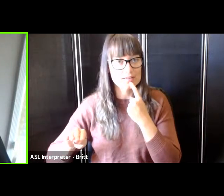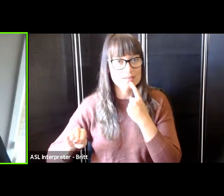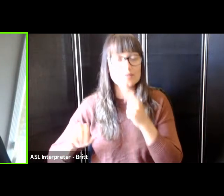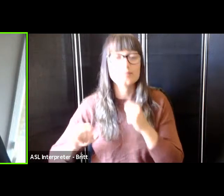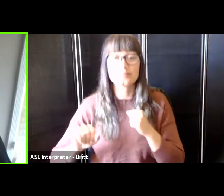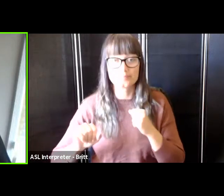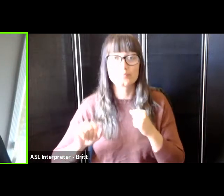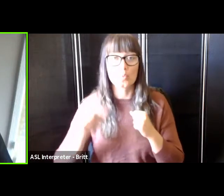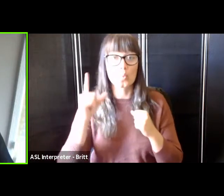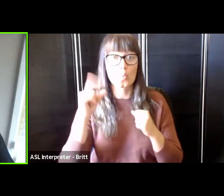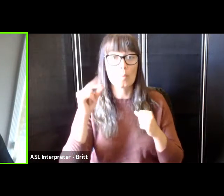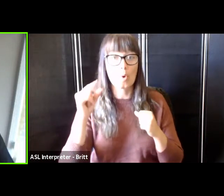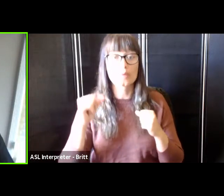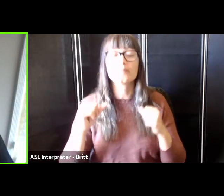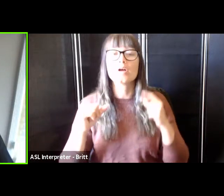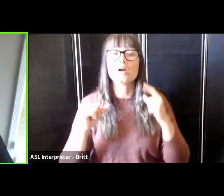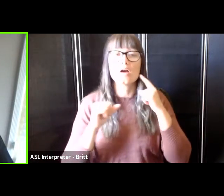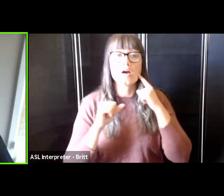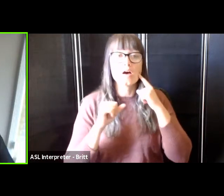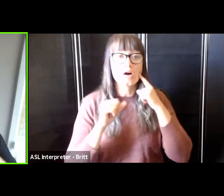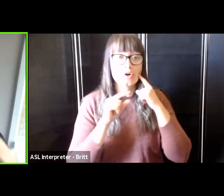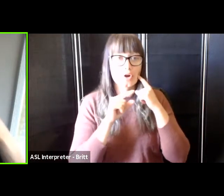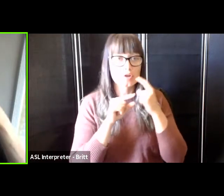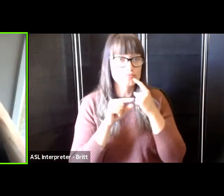let's go for one more.